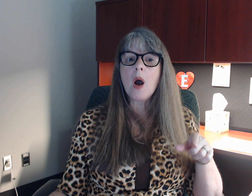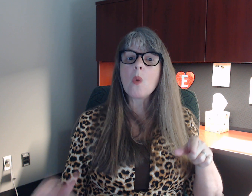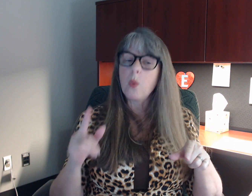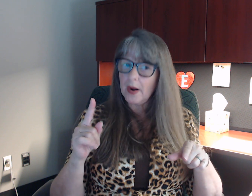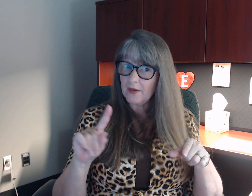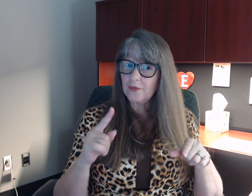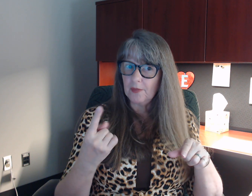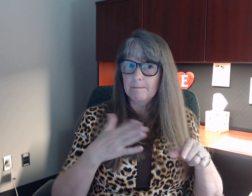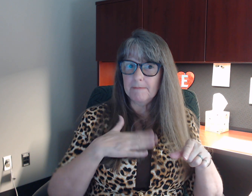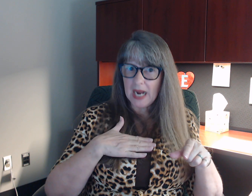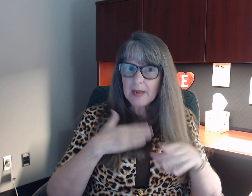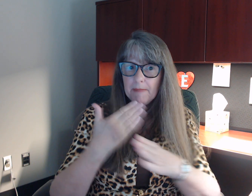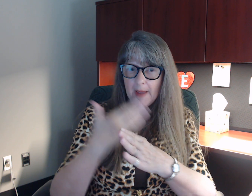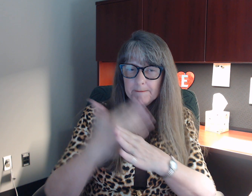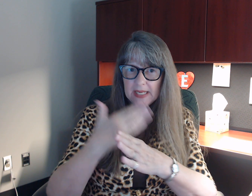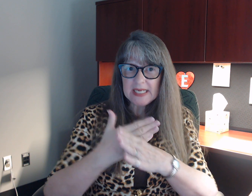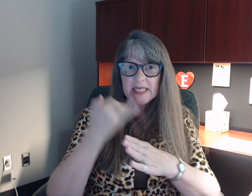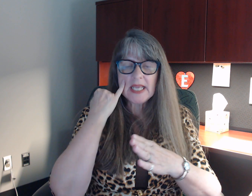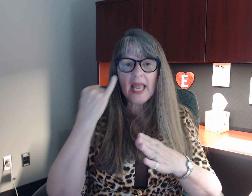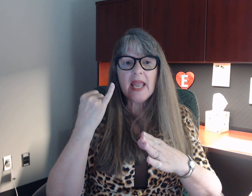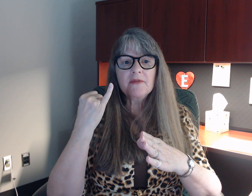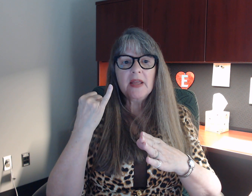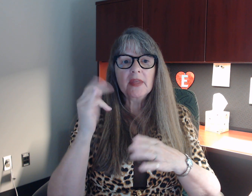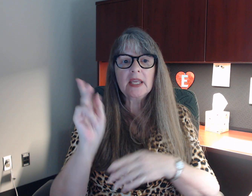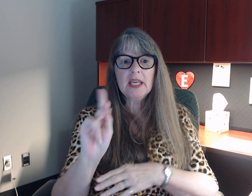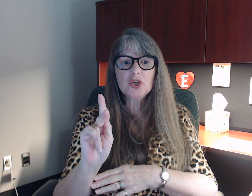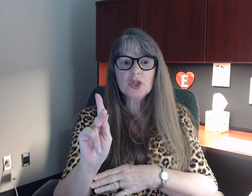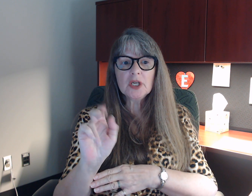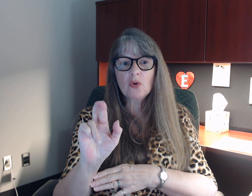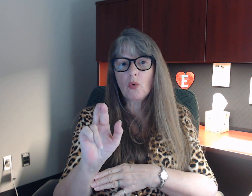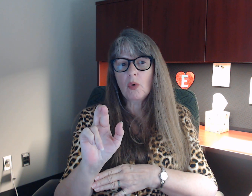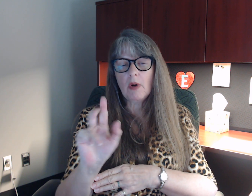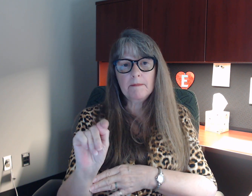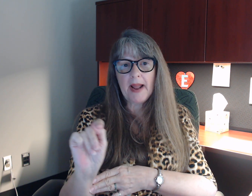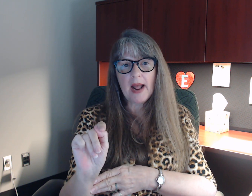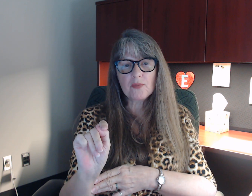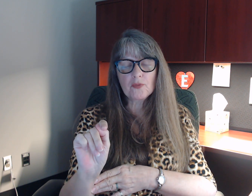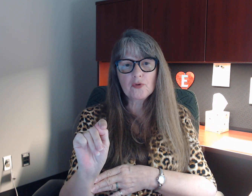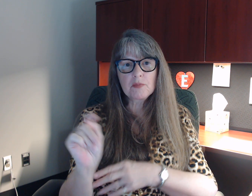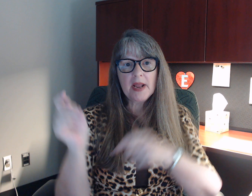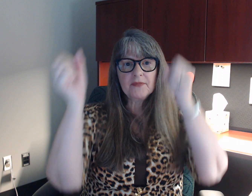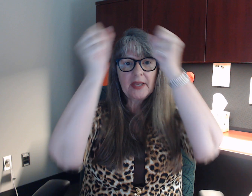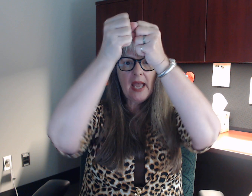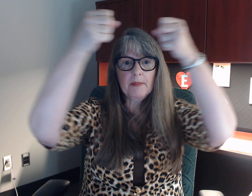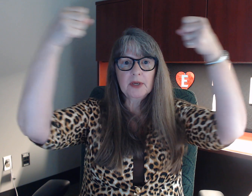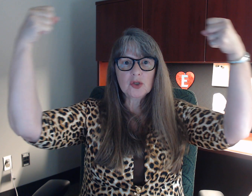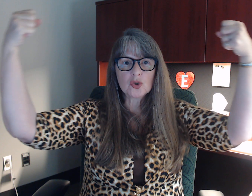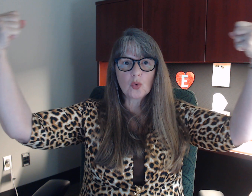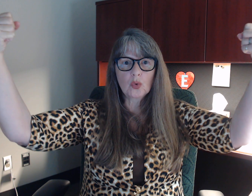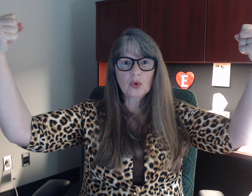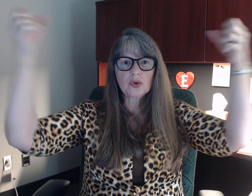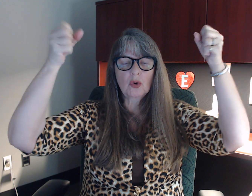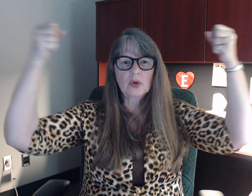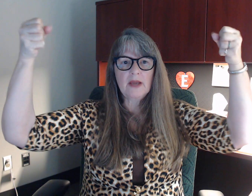One of my pet peeves, if in the kitchen or a bathroom, if the cabinet doors are left